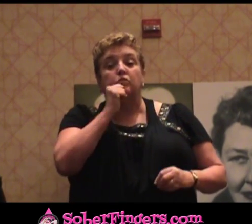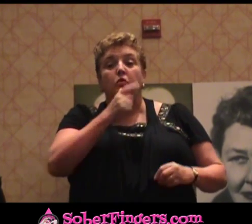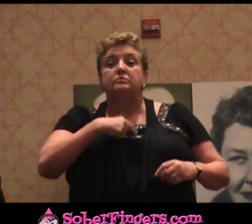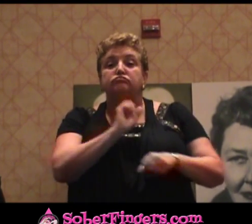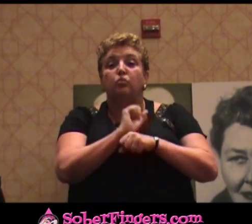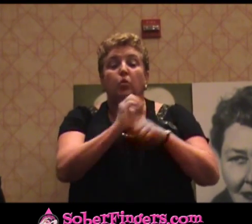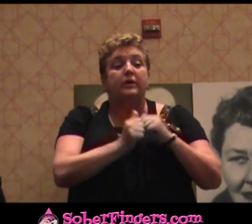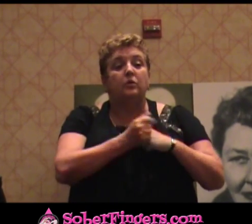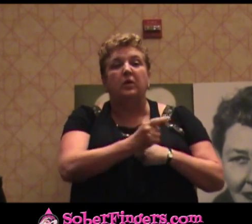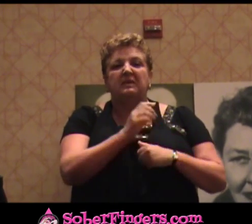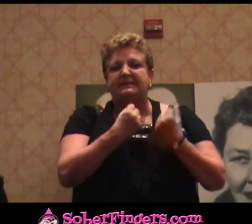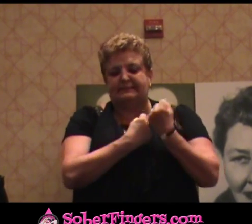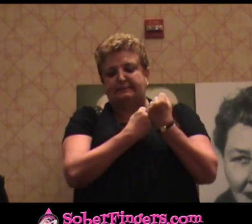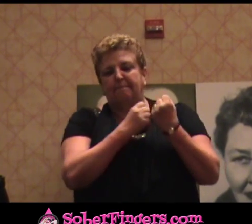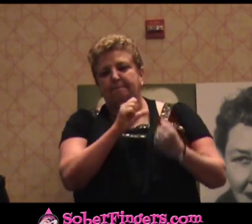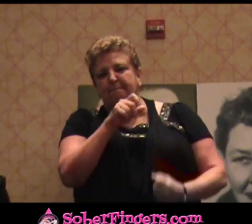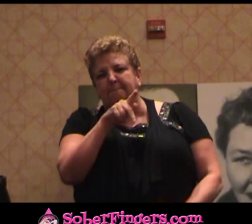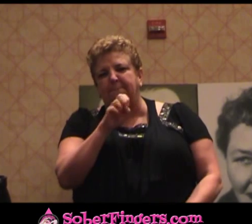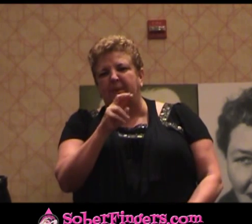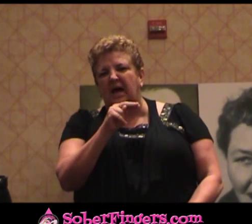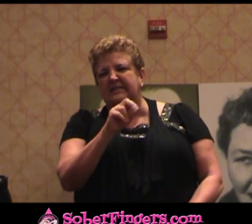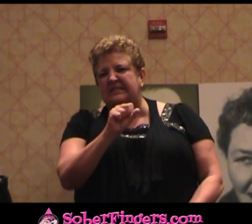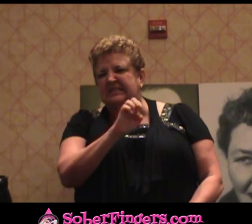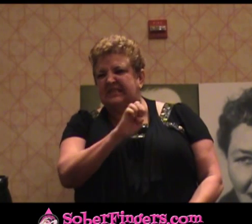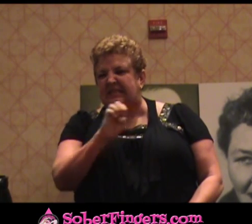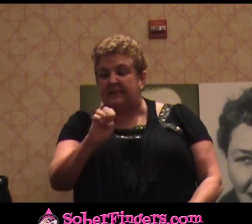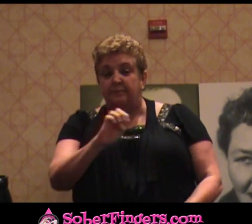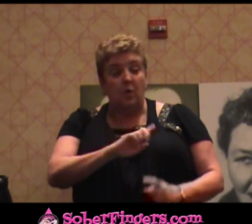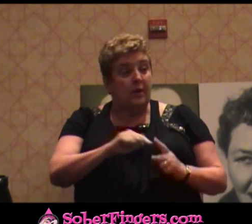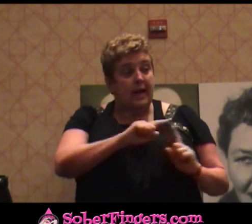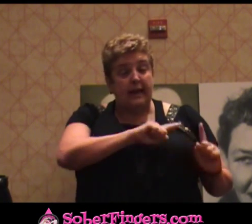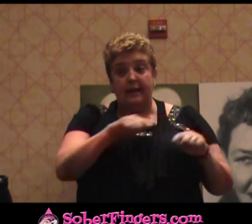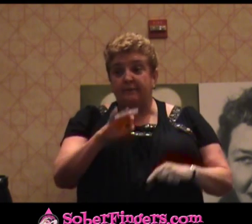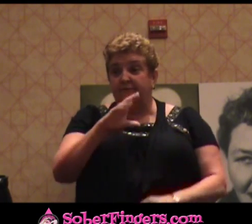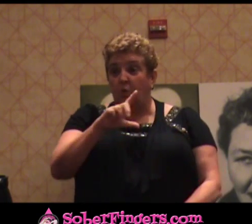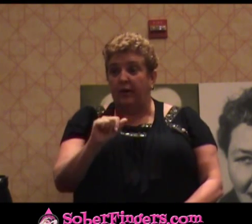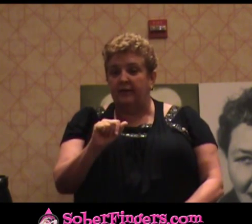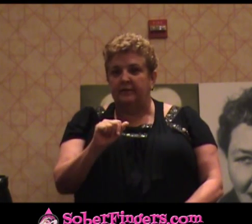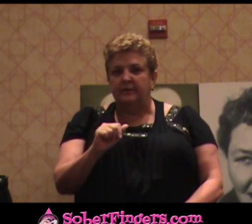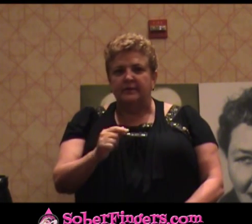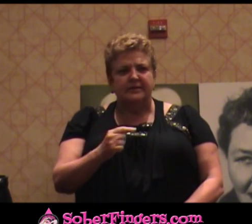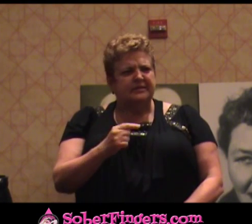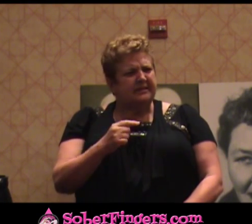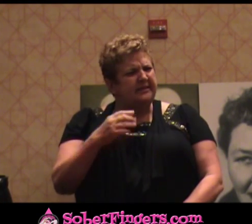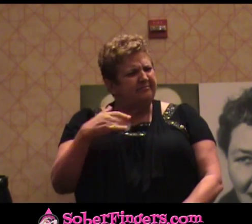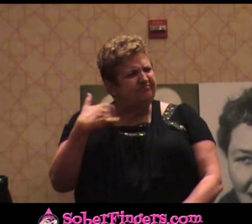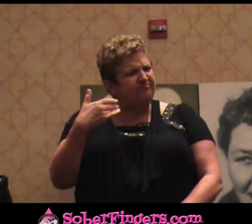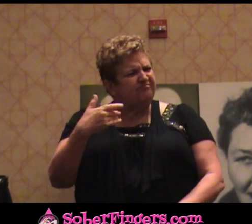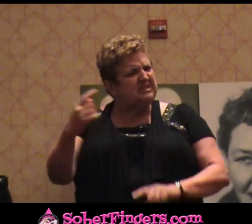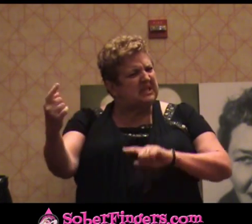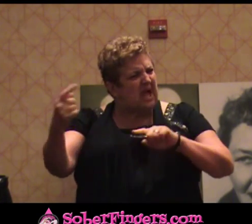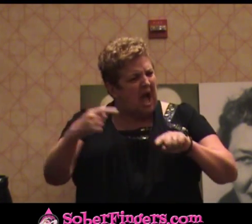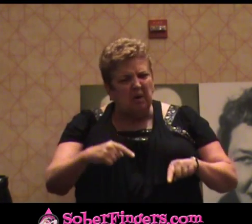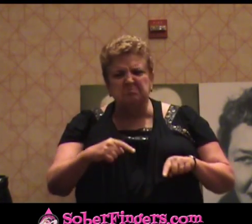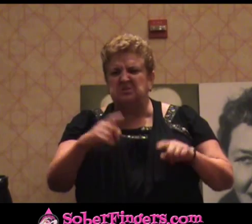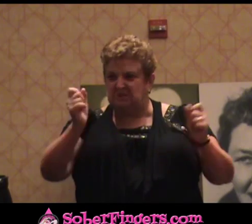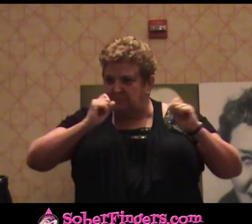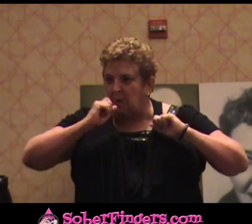few years, whenever I come to Florida, she always surprises me and she shows up. And I love her story. I met her when she was 19